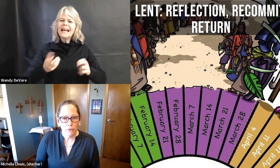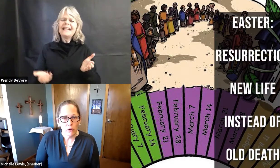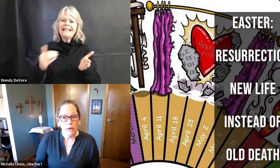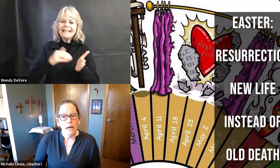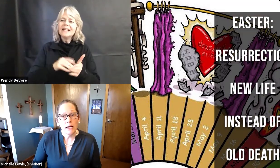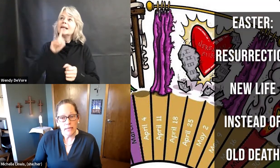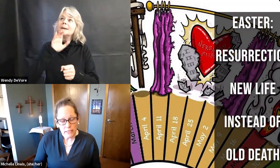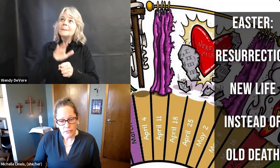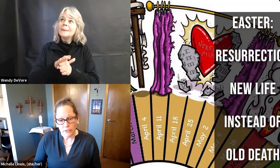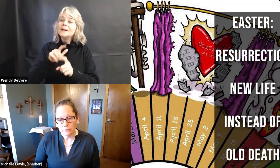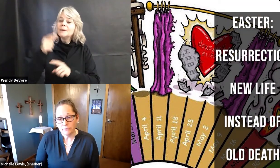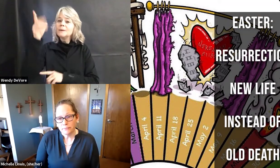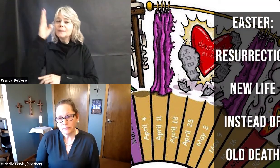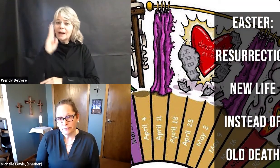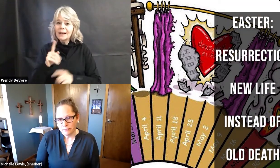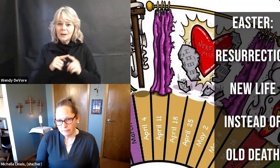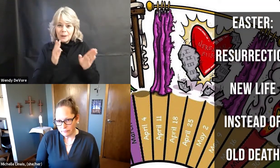prepare for Easter.